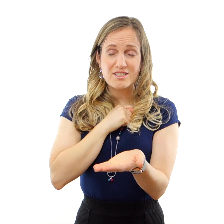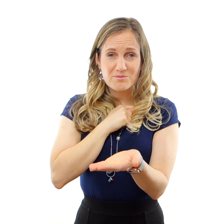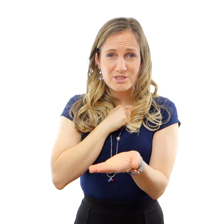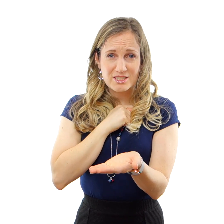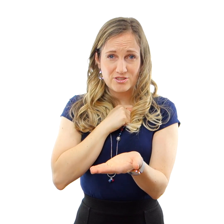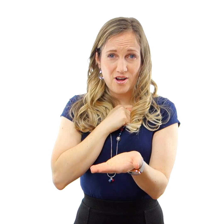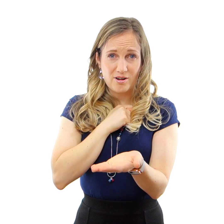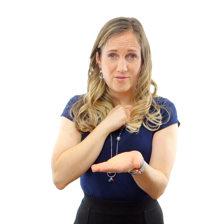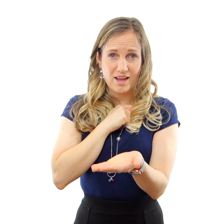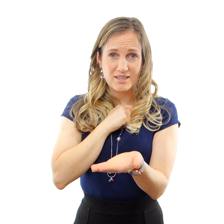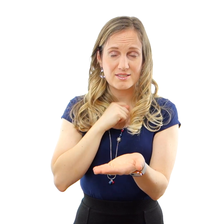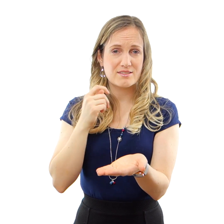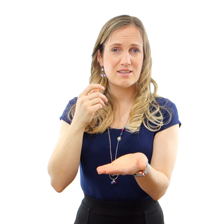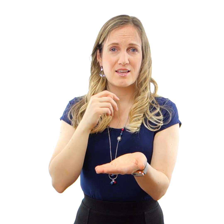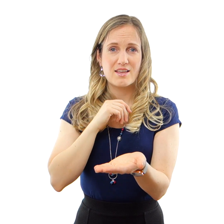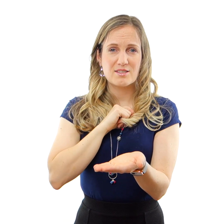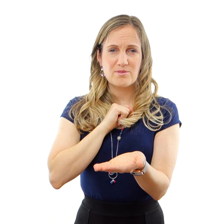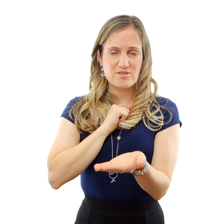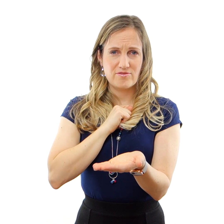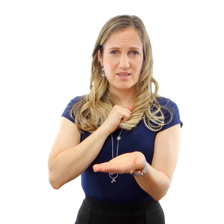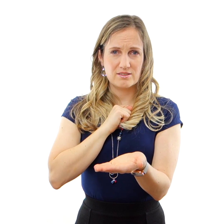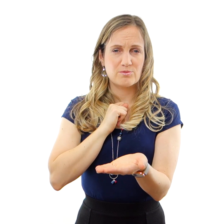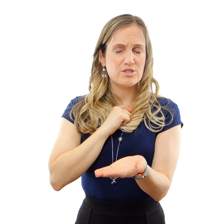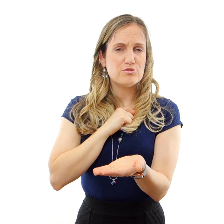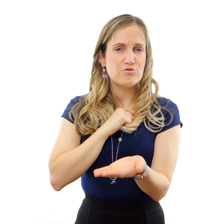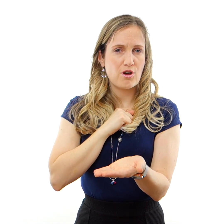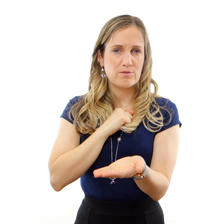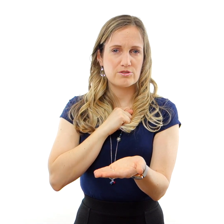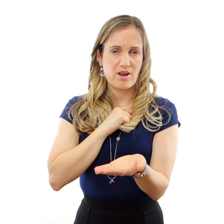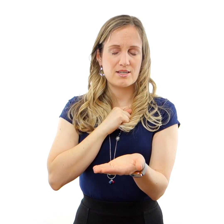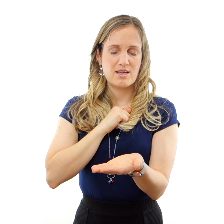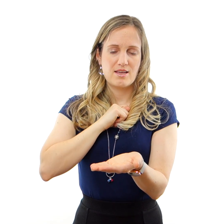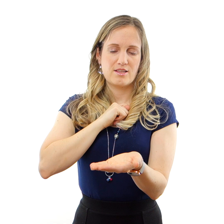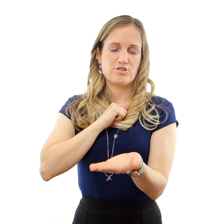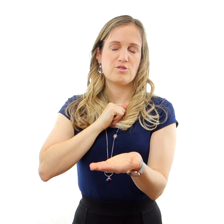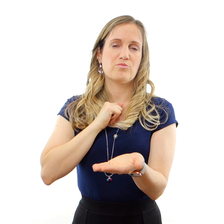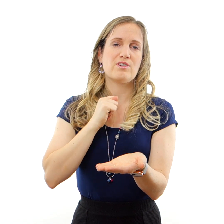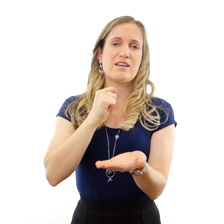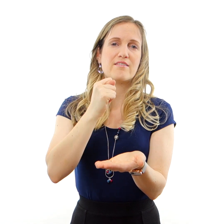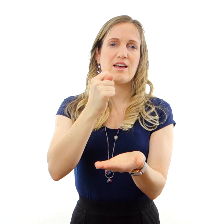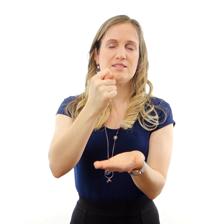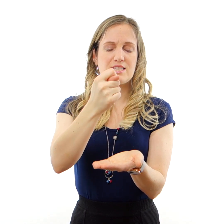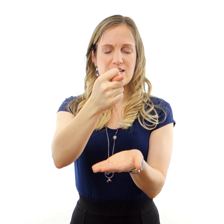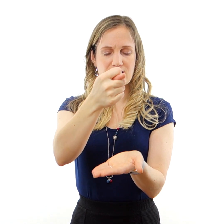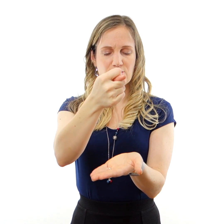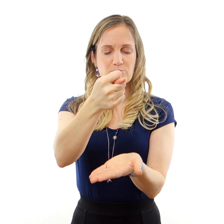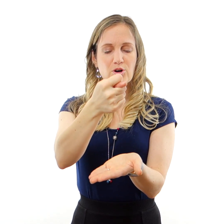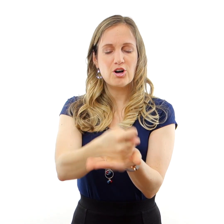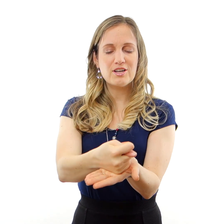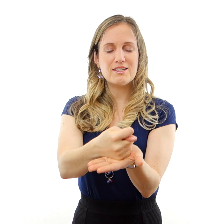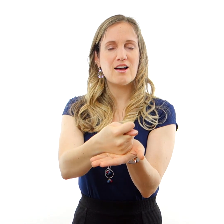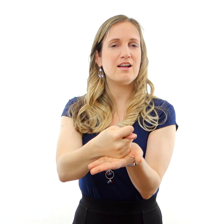testimony is in your heart, right? It's what you feel. It's what you know is right. So you bring out that tea and you put it on